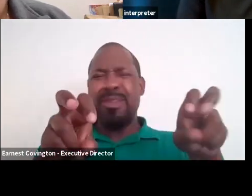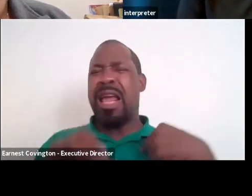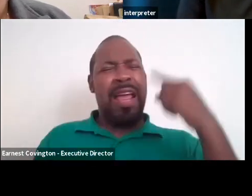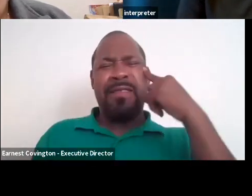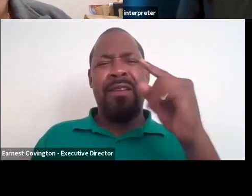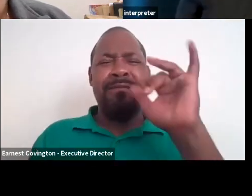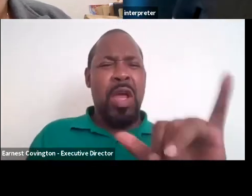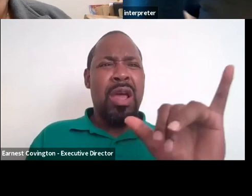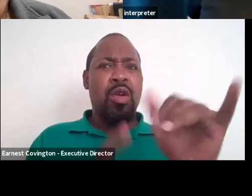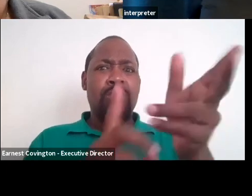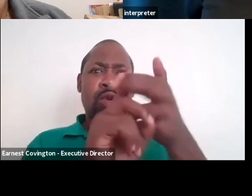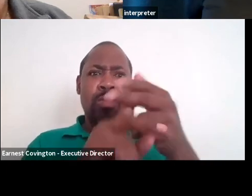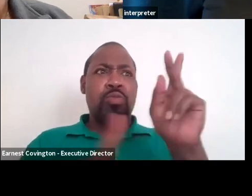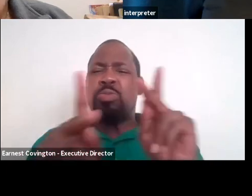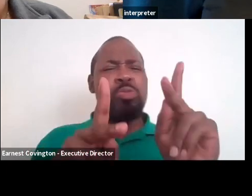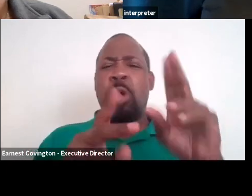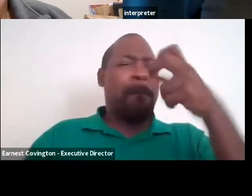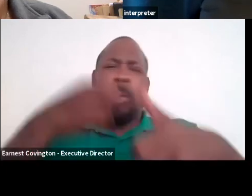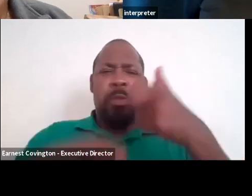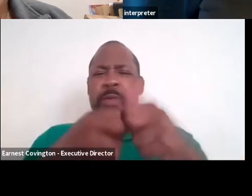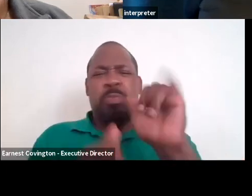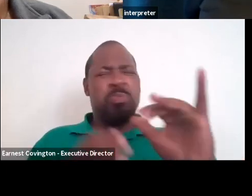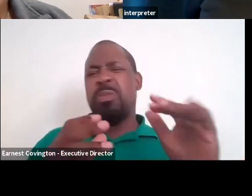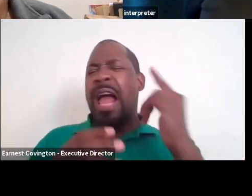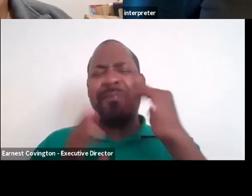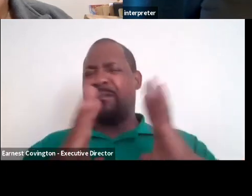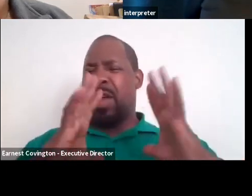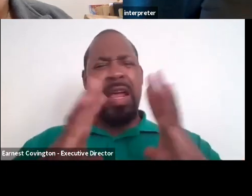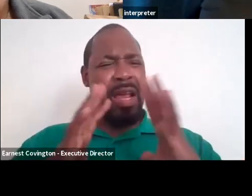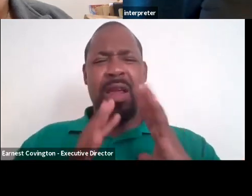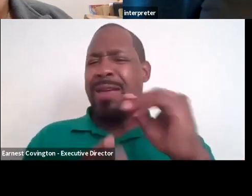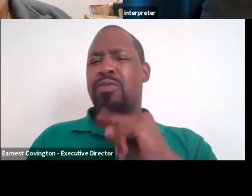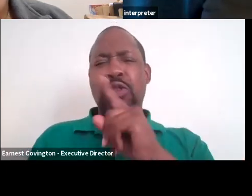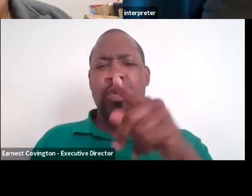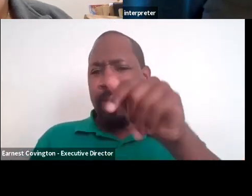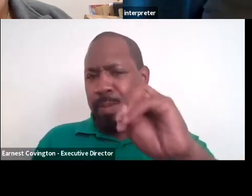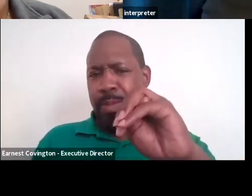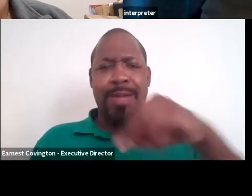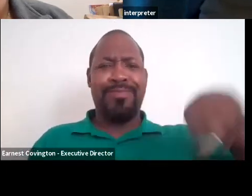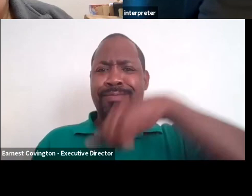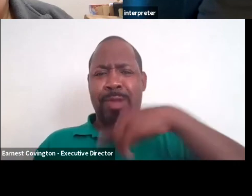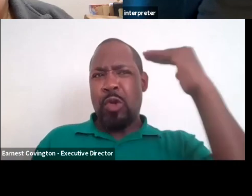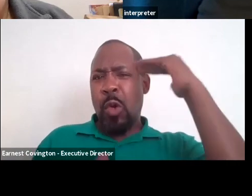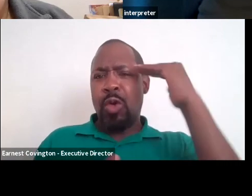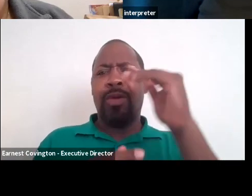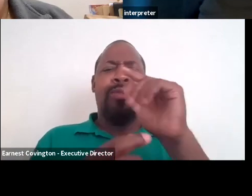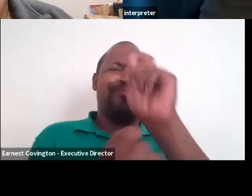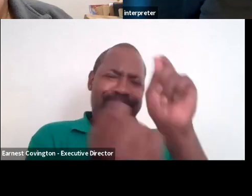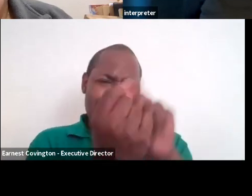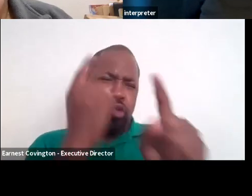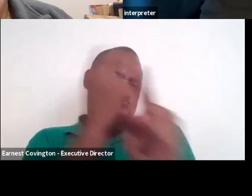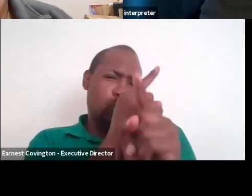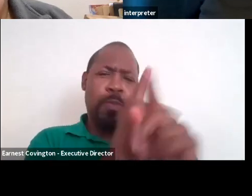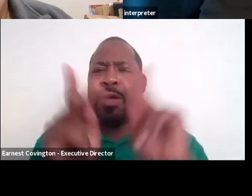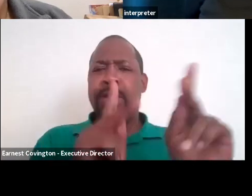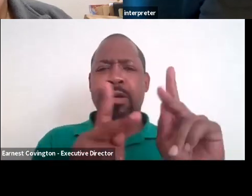And so I'm sure if I reached out to some people, we could find some people. I really don't think that's a problem. I think that's fine.